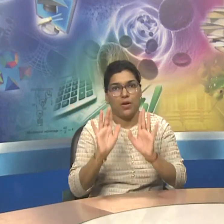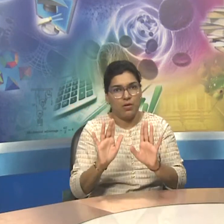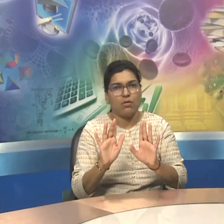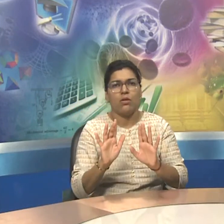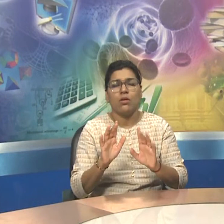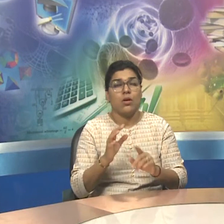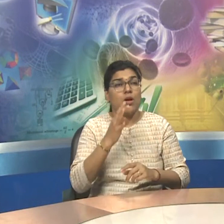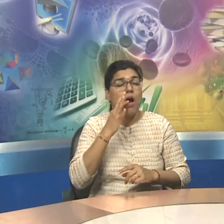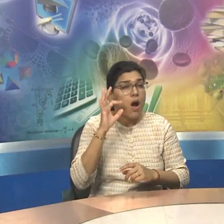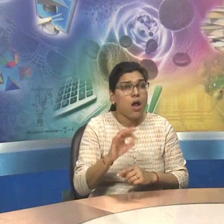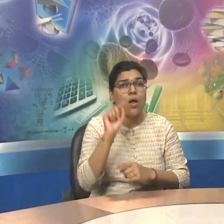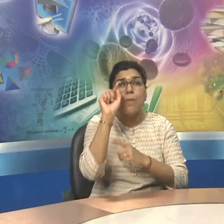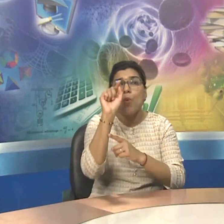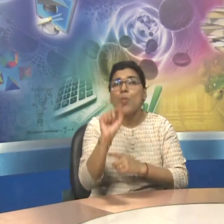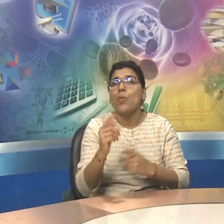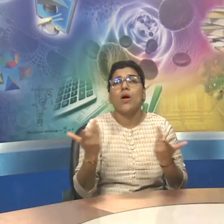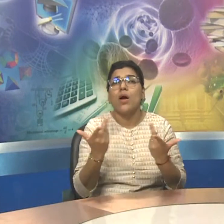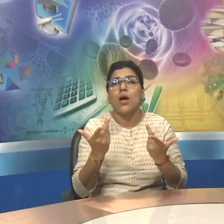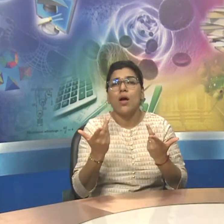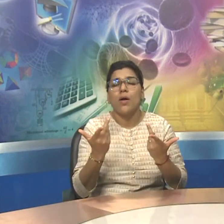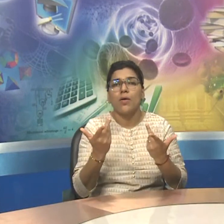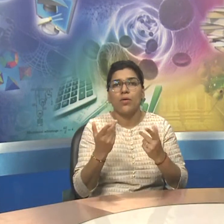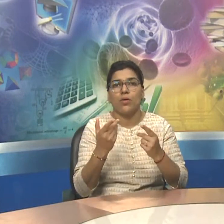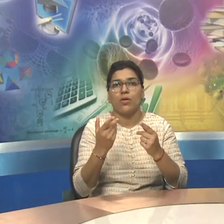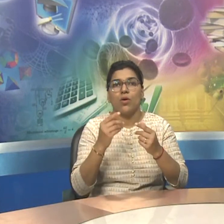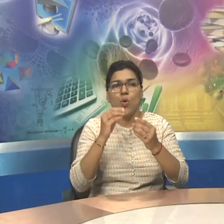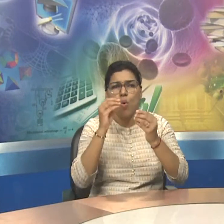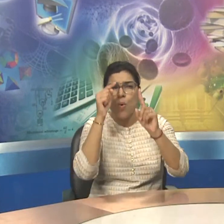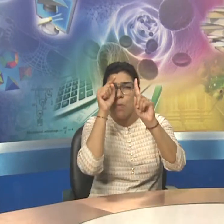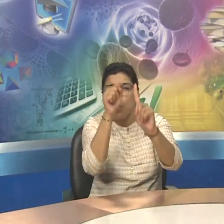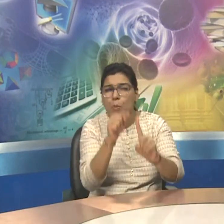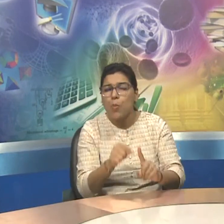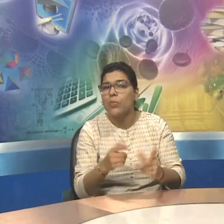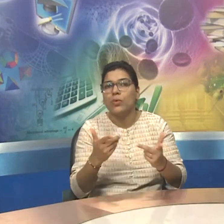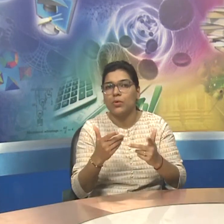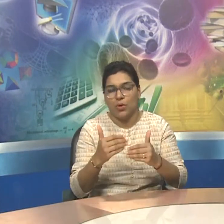The government is the most important